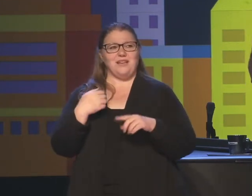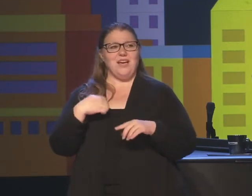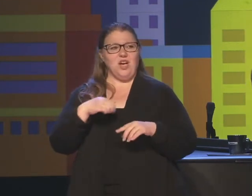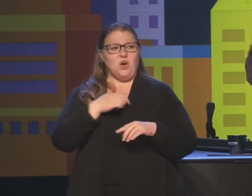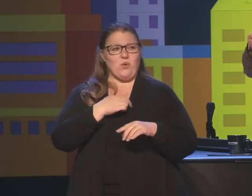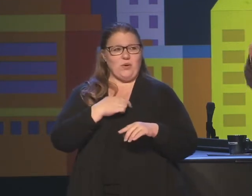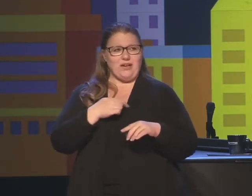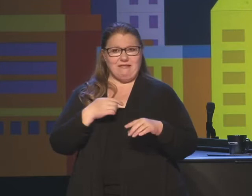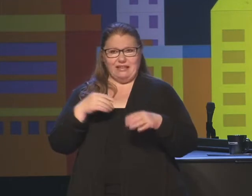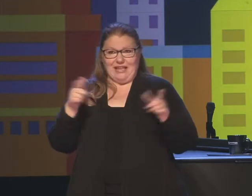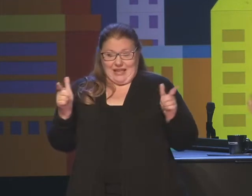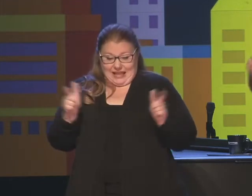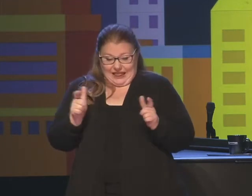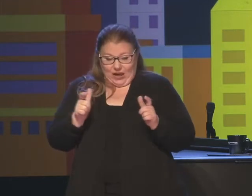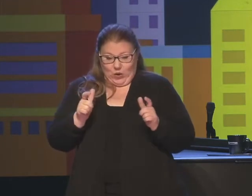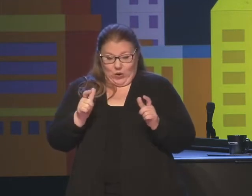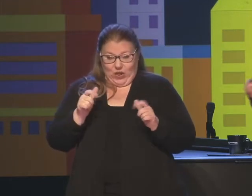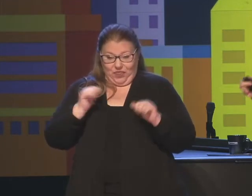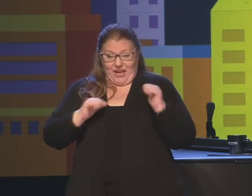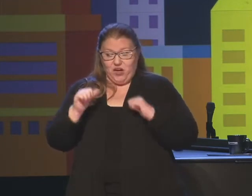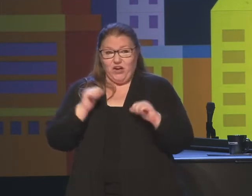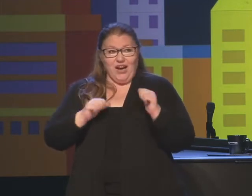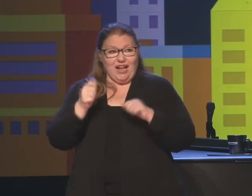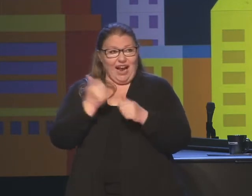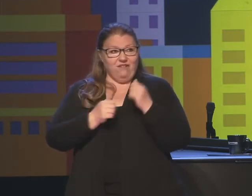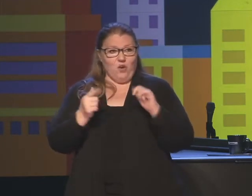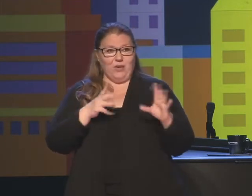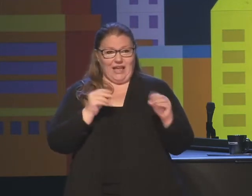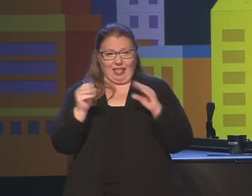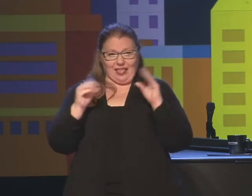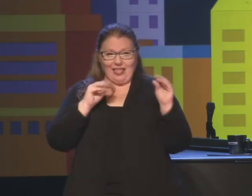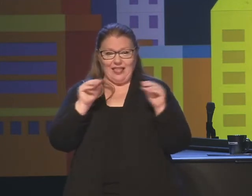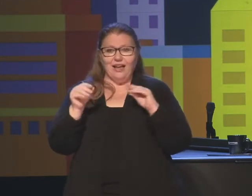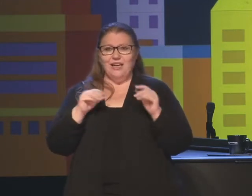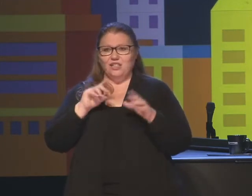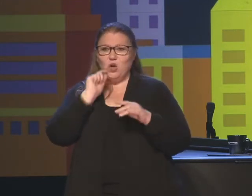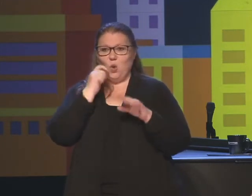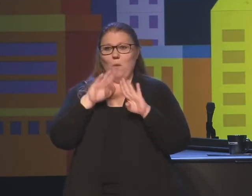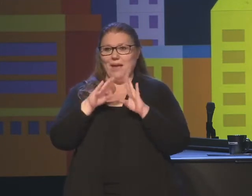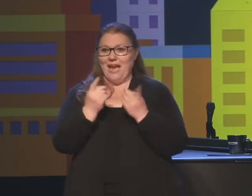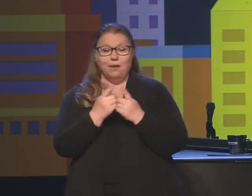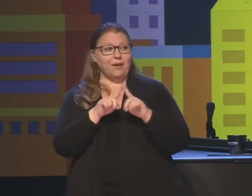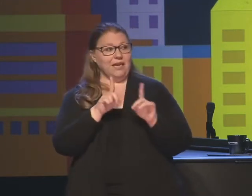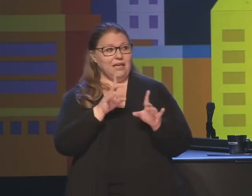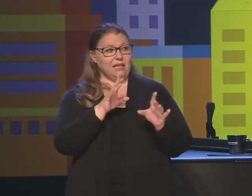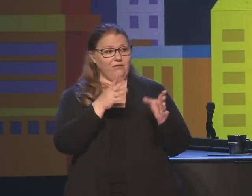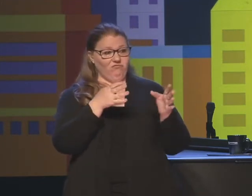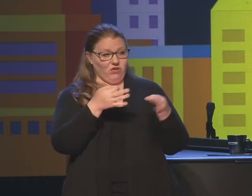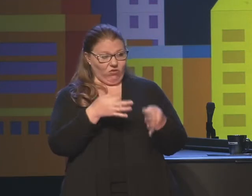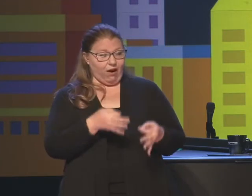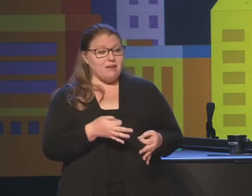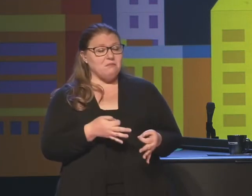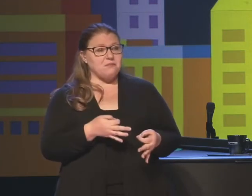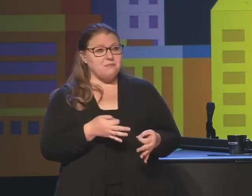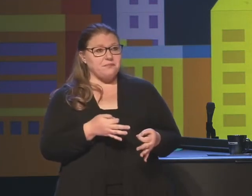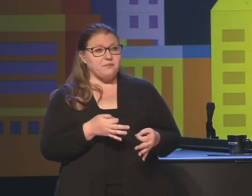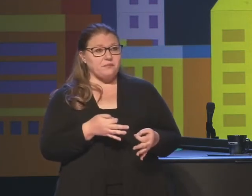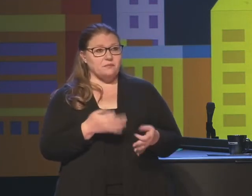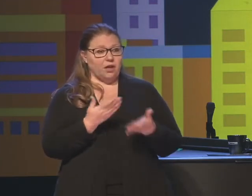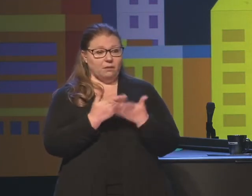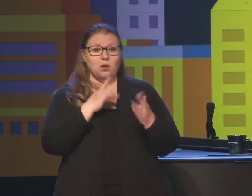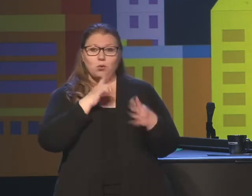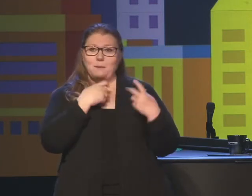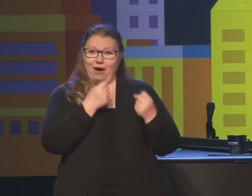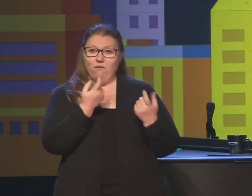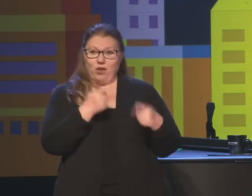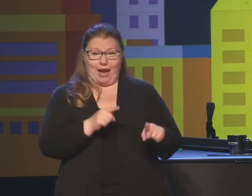kind of little theater, and everybody's kind of crammed in, and we're talking. And it's such a cool band. But he talked about like there was this something really powerful